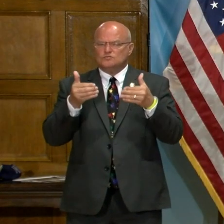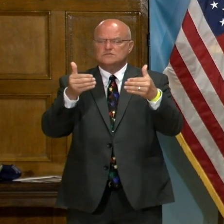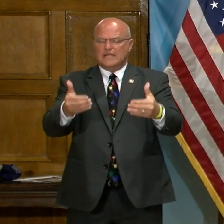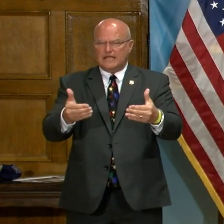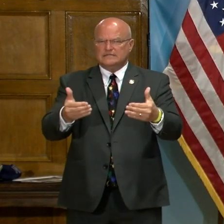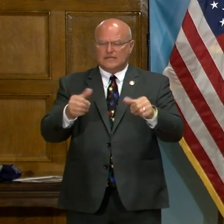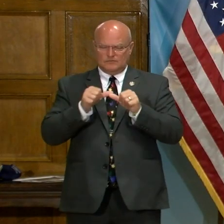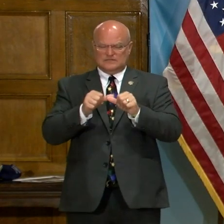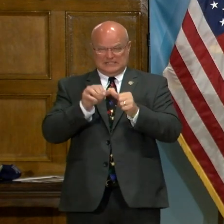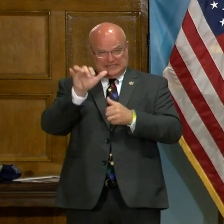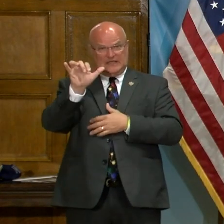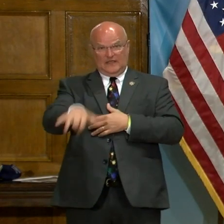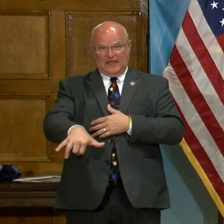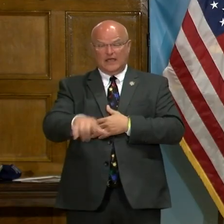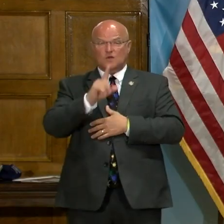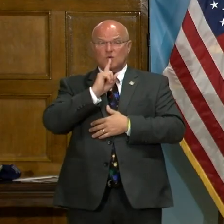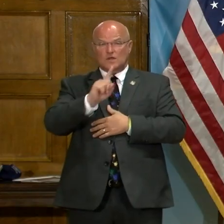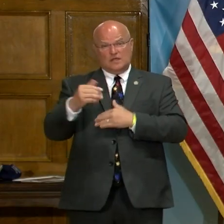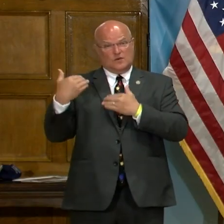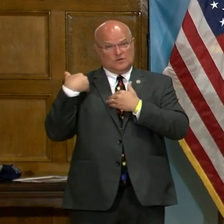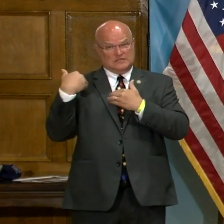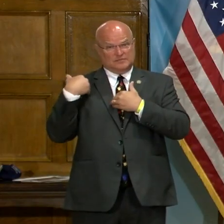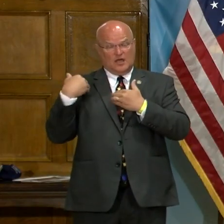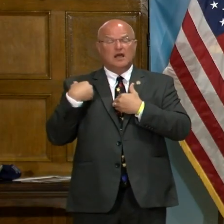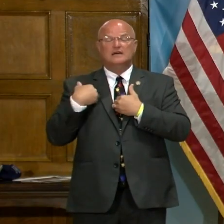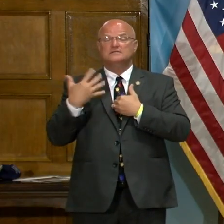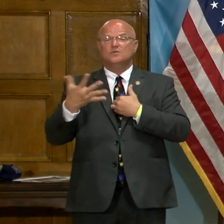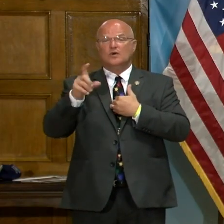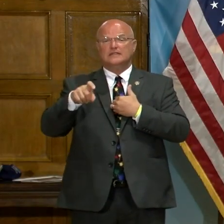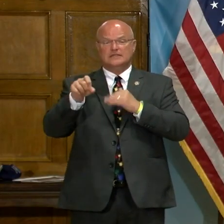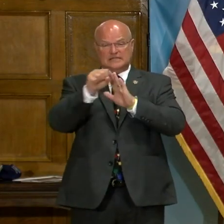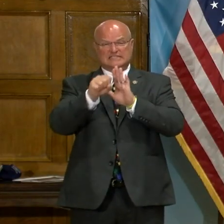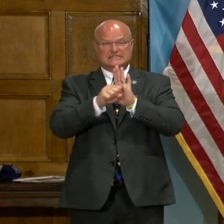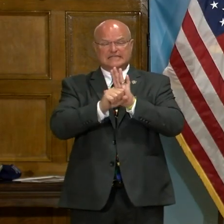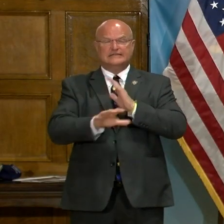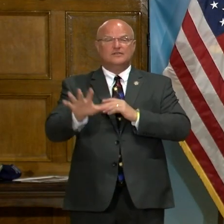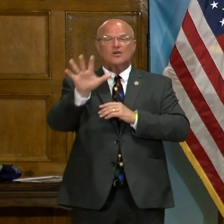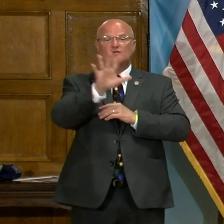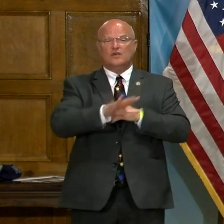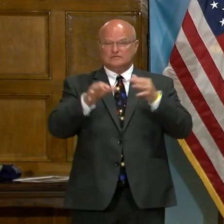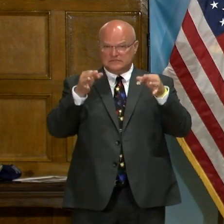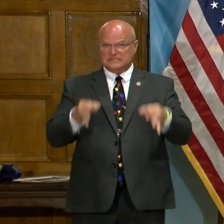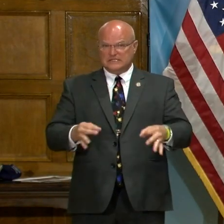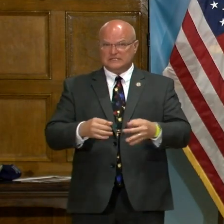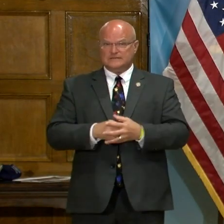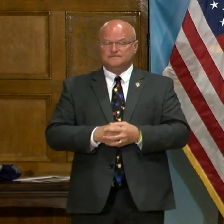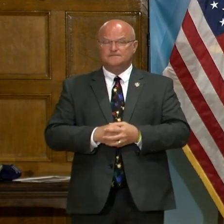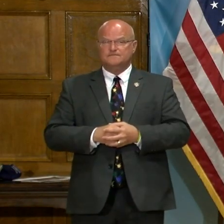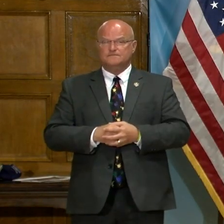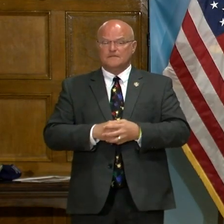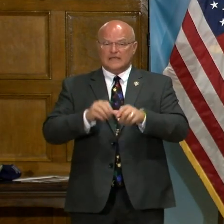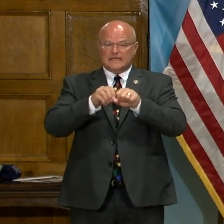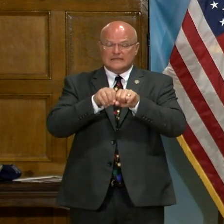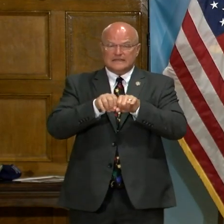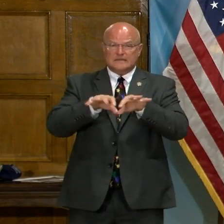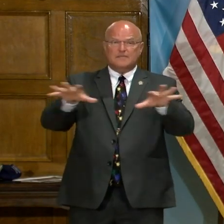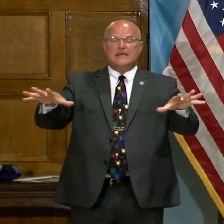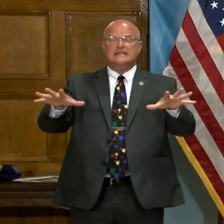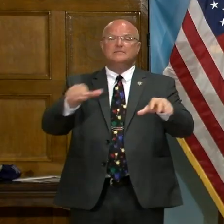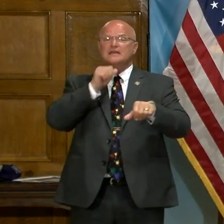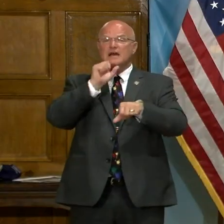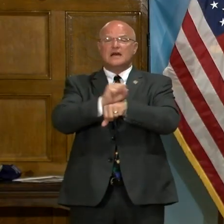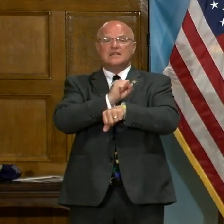that, and that's really the response and where we have to be as a state. In terms of the Pandemic Unemployment